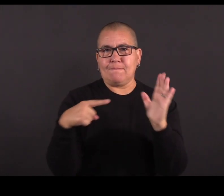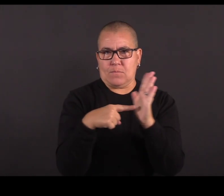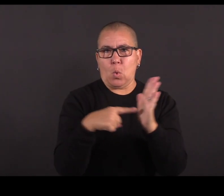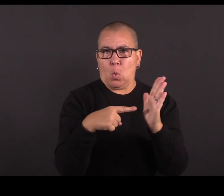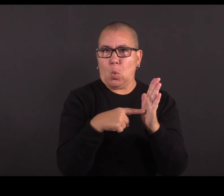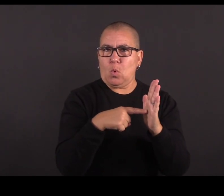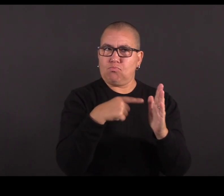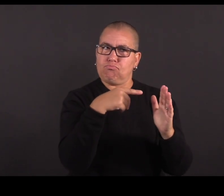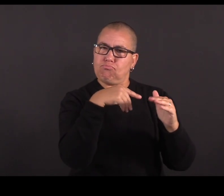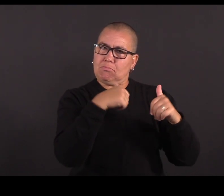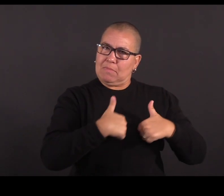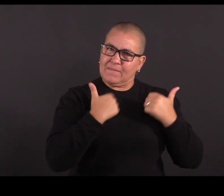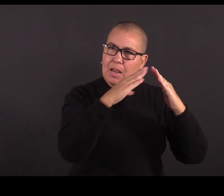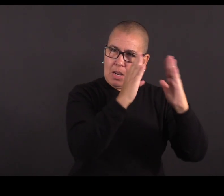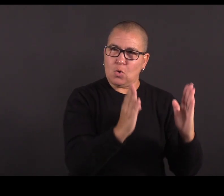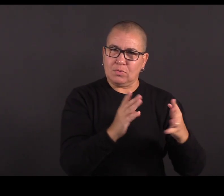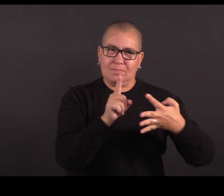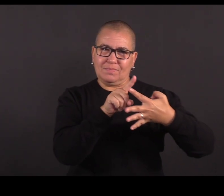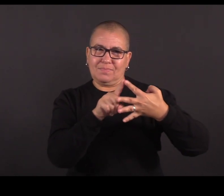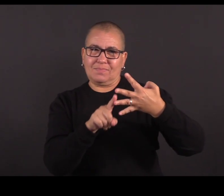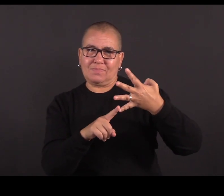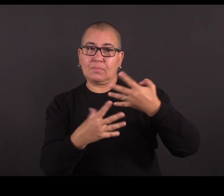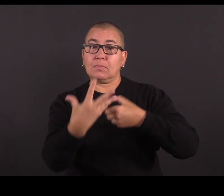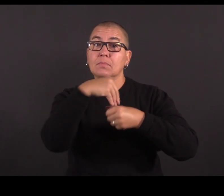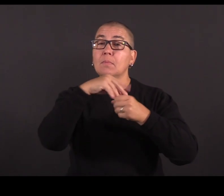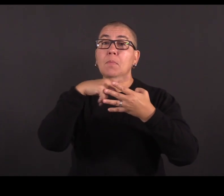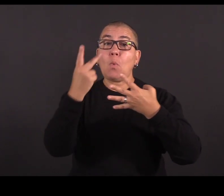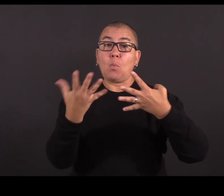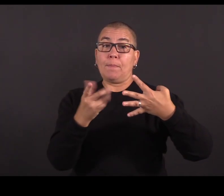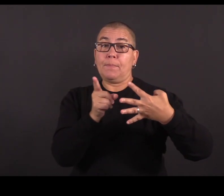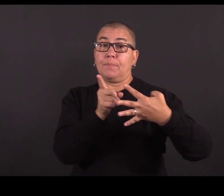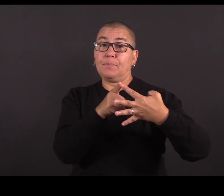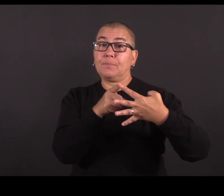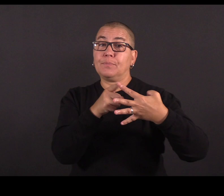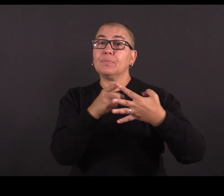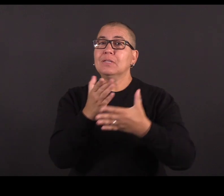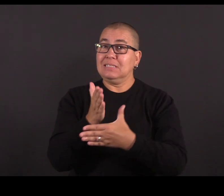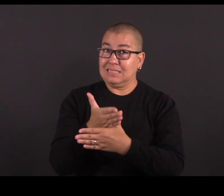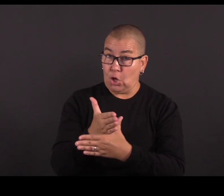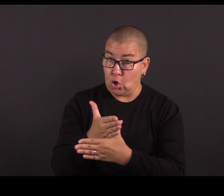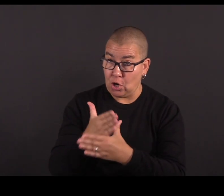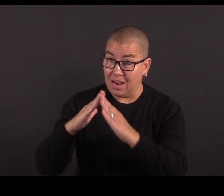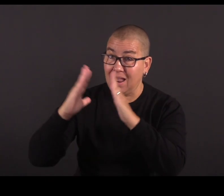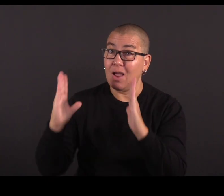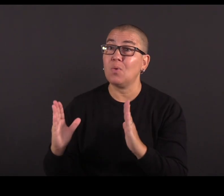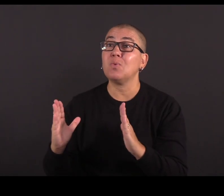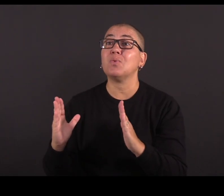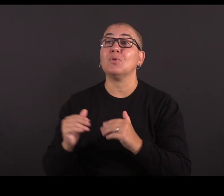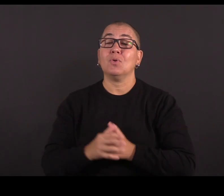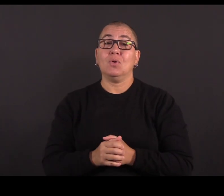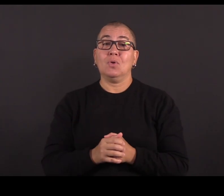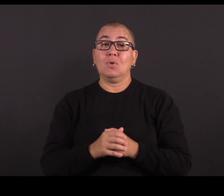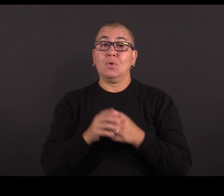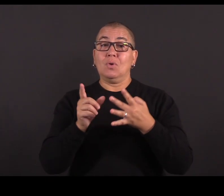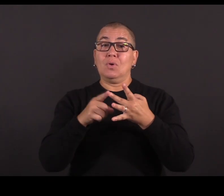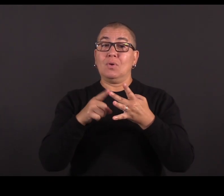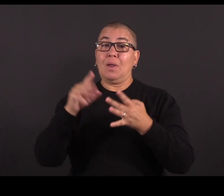programs, shared housing, master leasing, and domestic violence housing first.